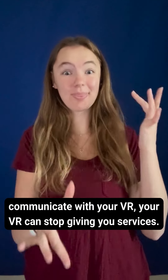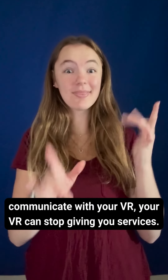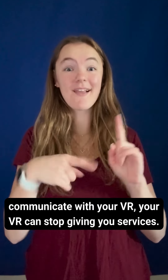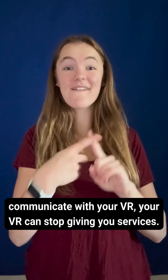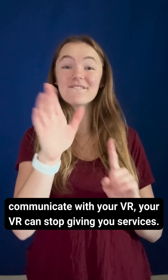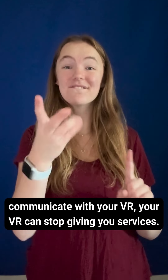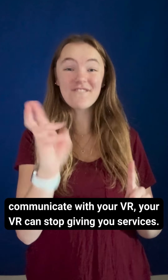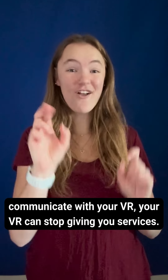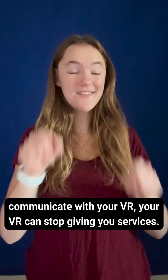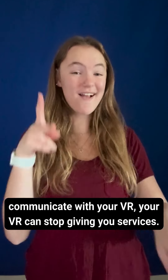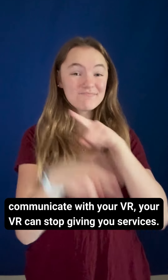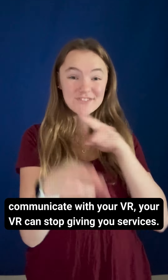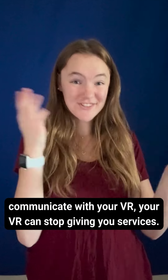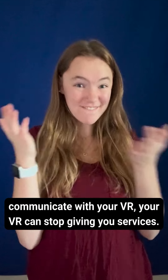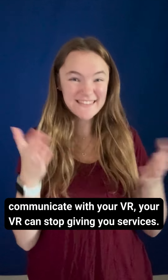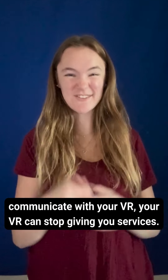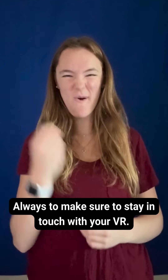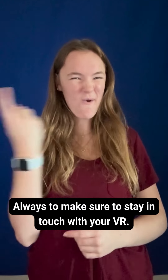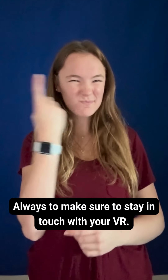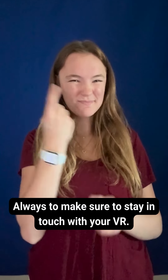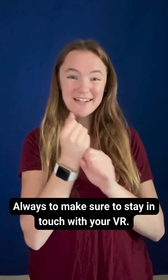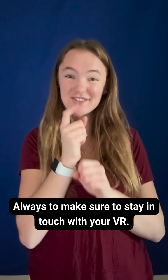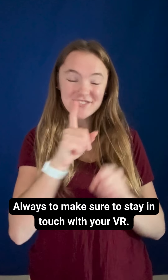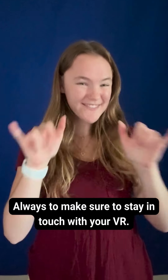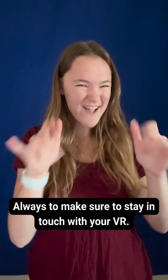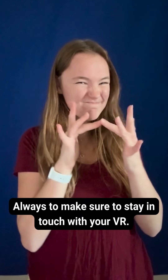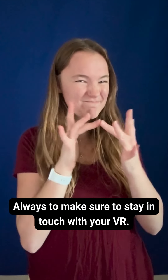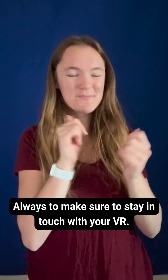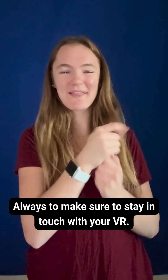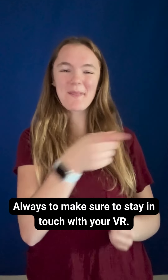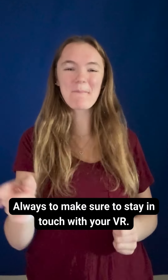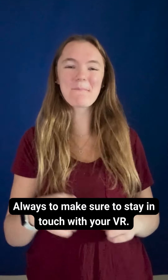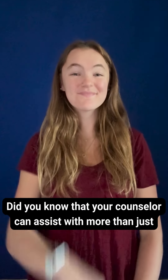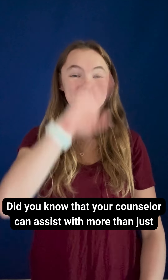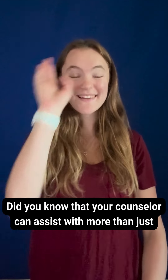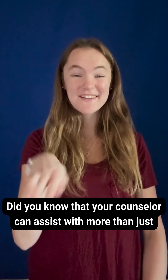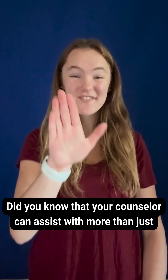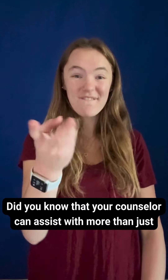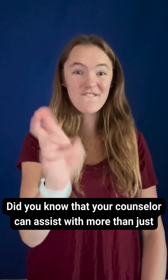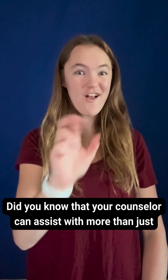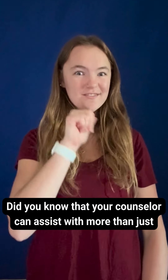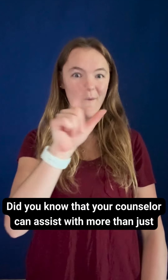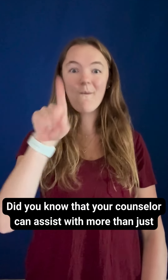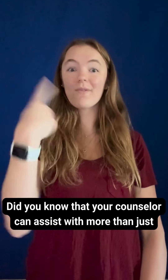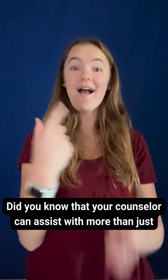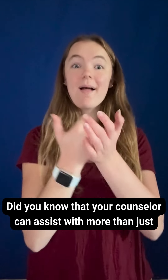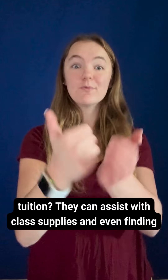VR can stop giving you services. Always make sure to stay in touch with your VR. Did you know that your counselor can assist with more than